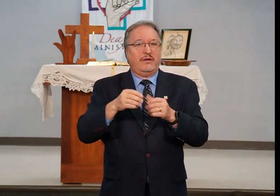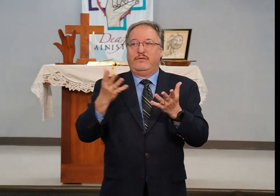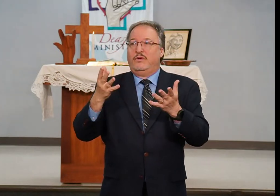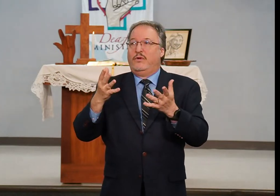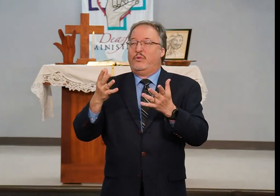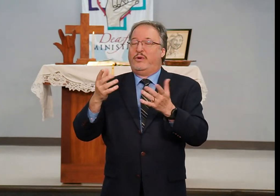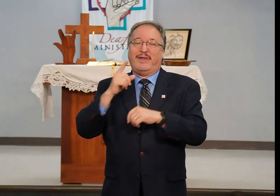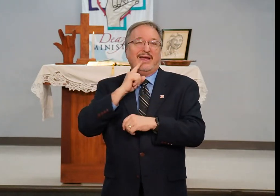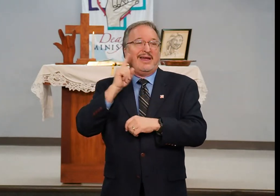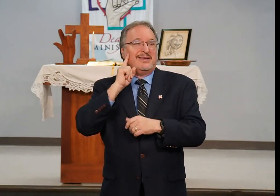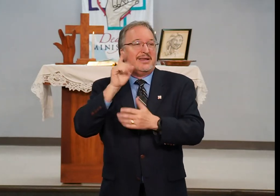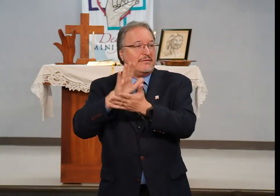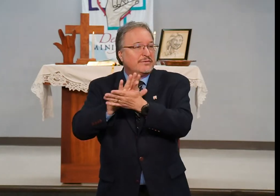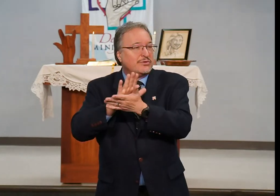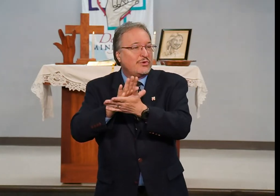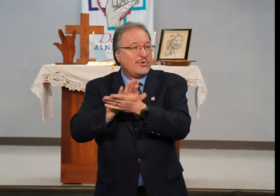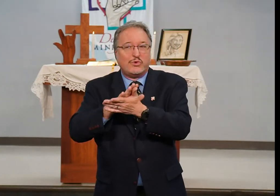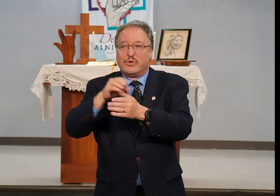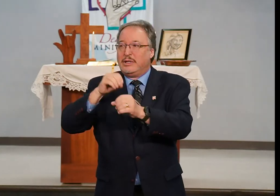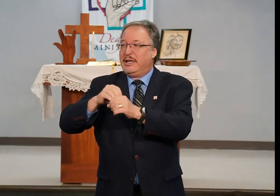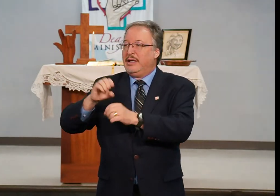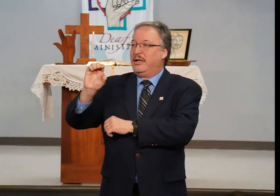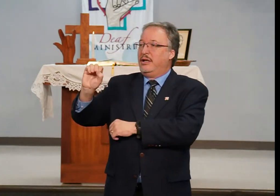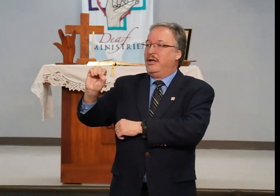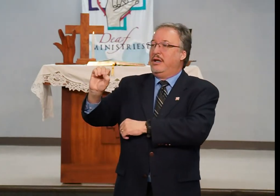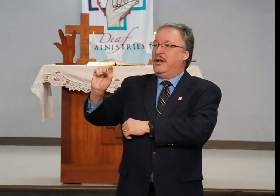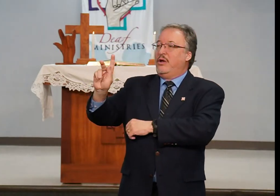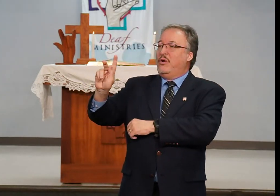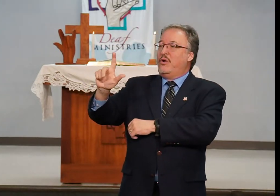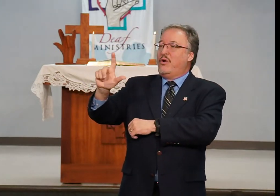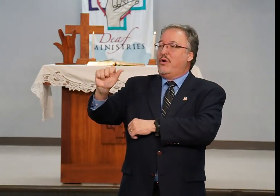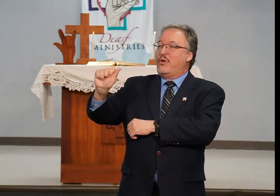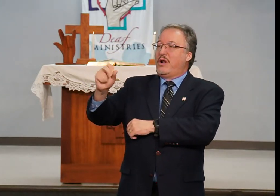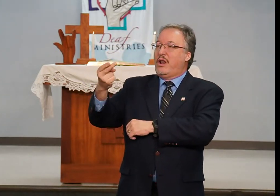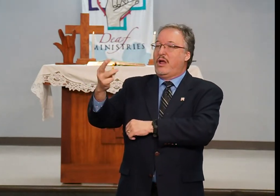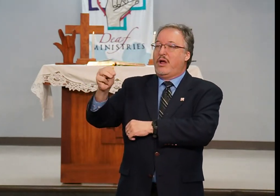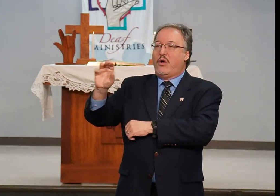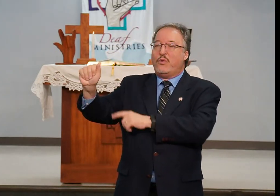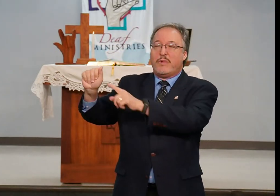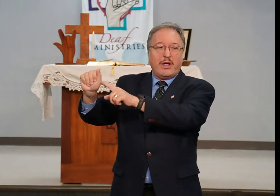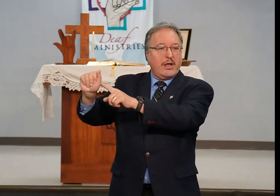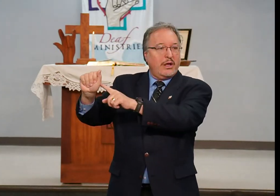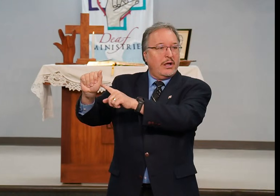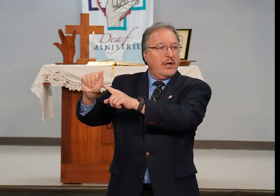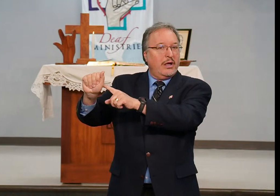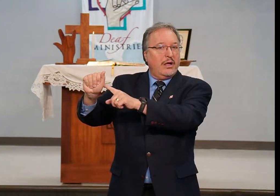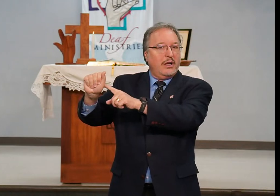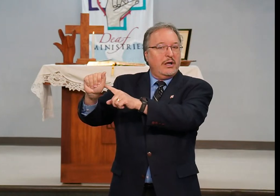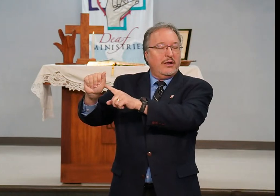women who are involved from deaf schools. I met someone from a school in